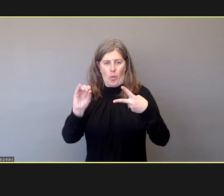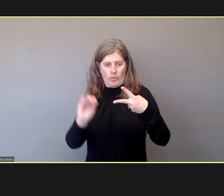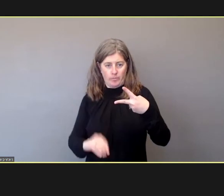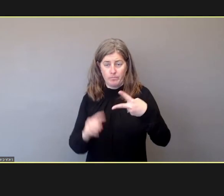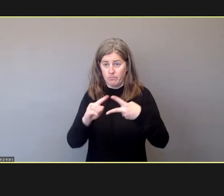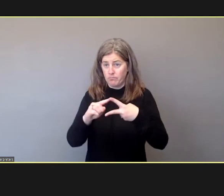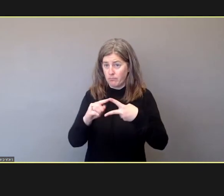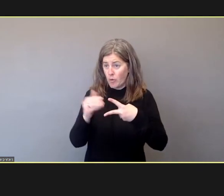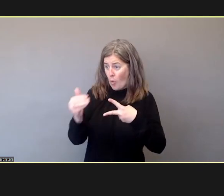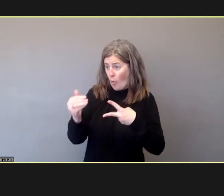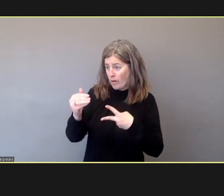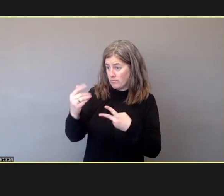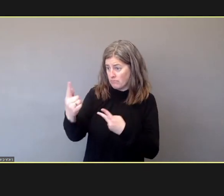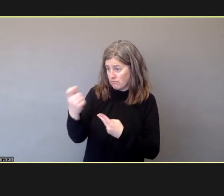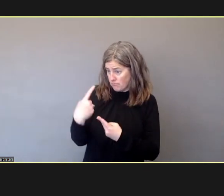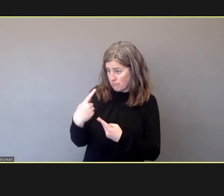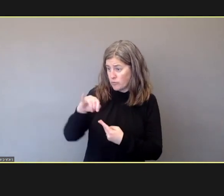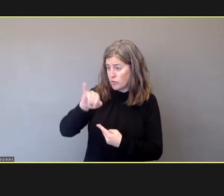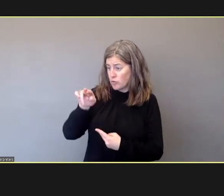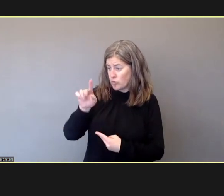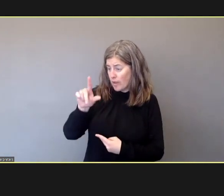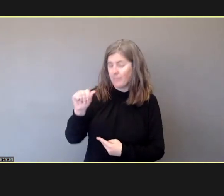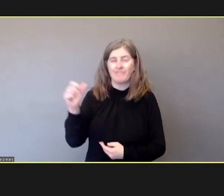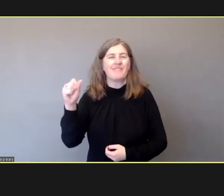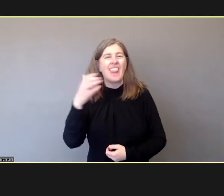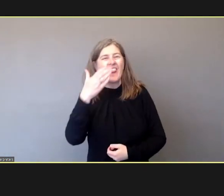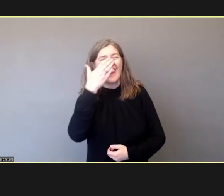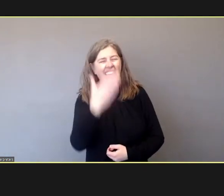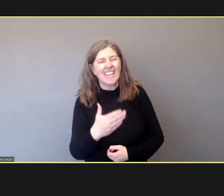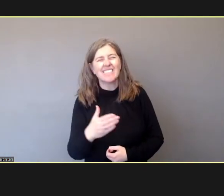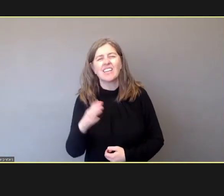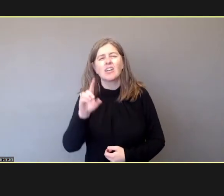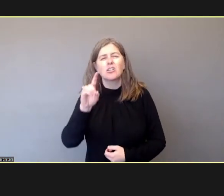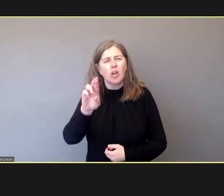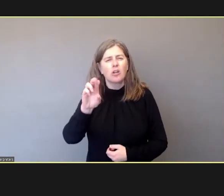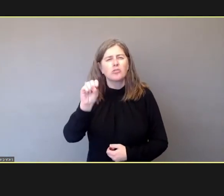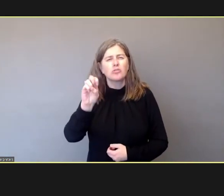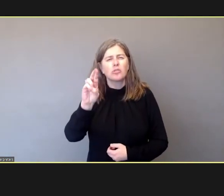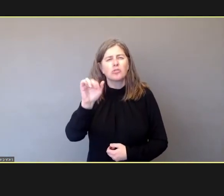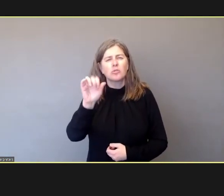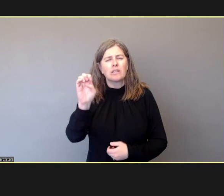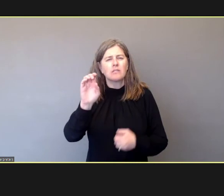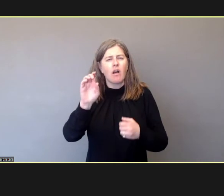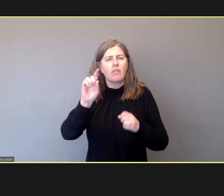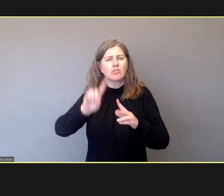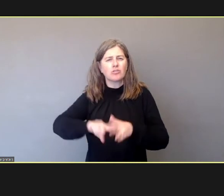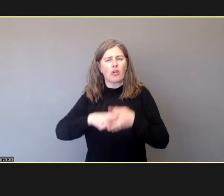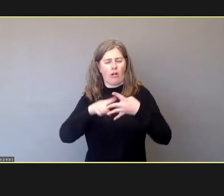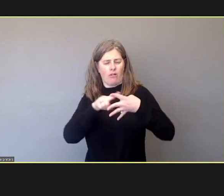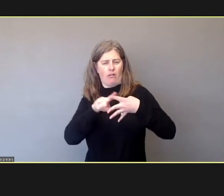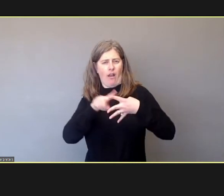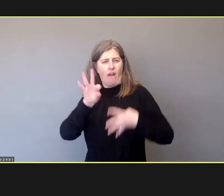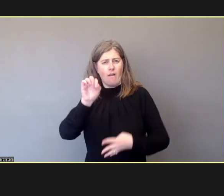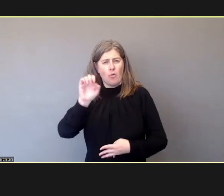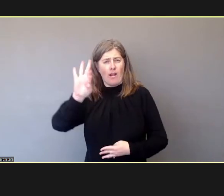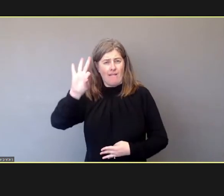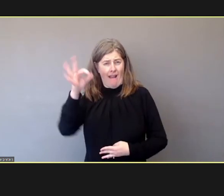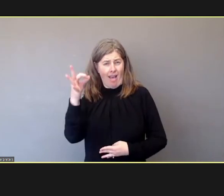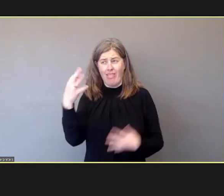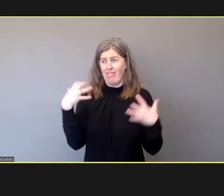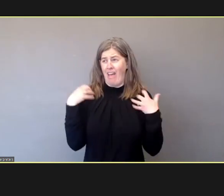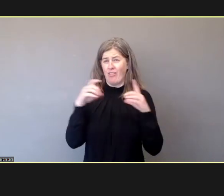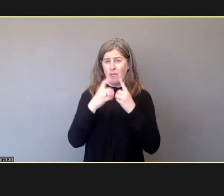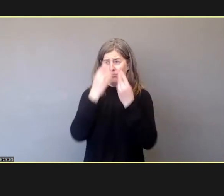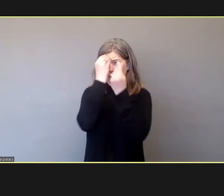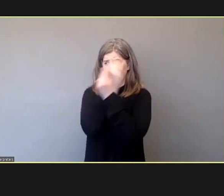Julia, you should be able to unmute yourself. Yeah, thanks, Jody. Dr. Space, at the start of the month on February 9th, the health department said that